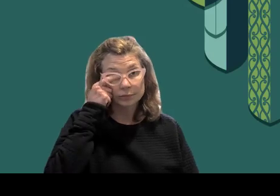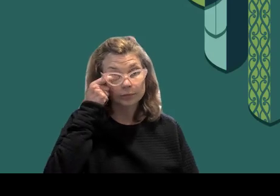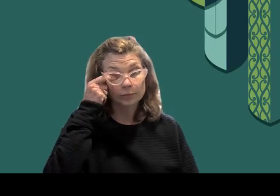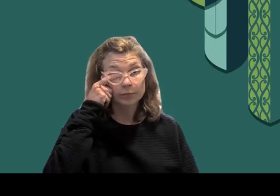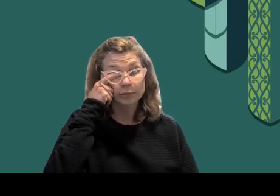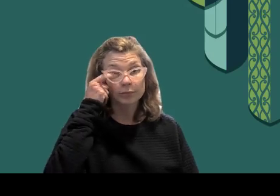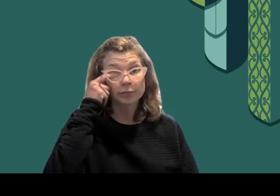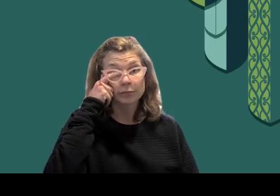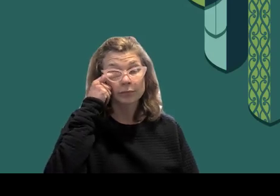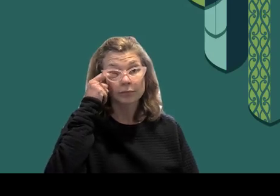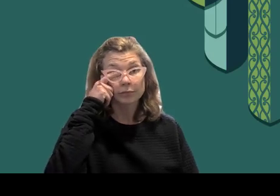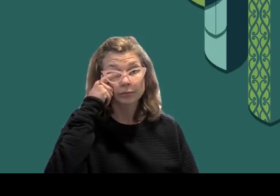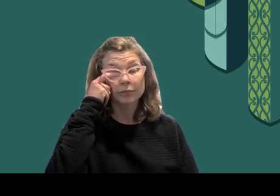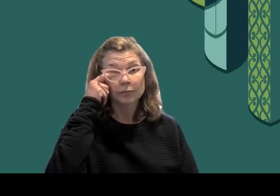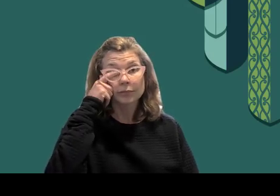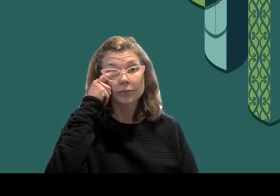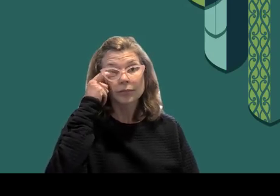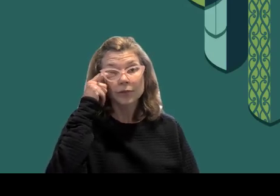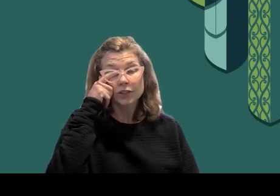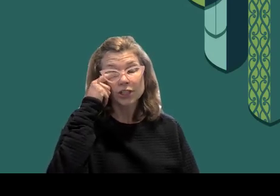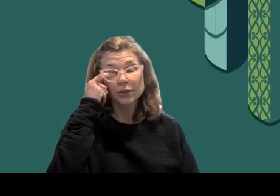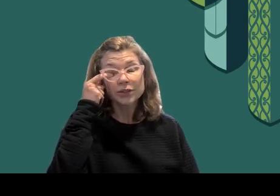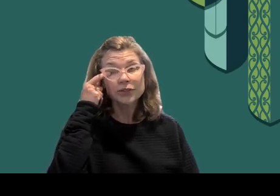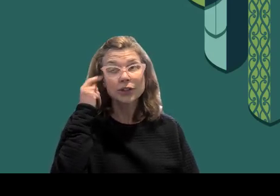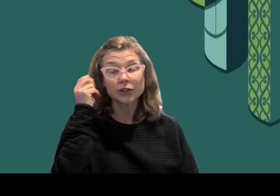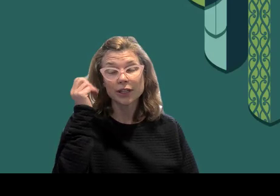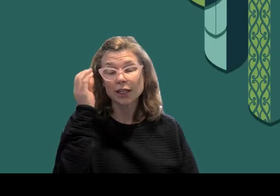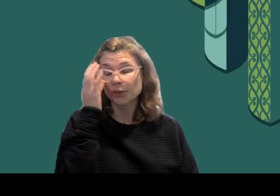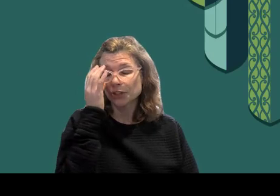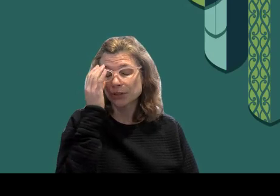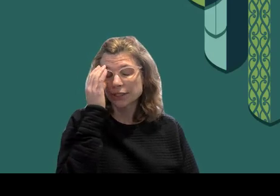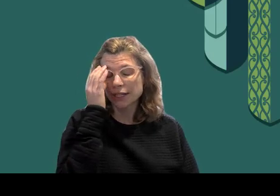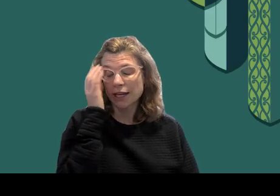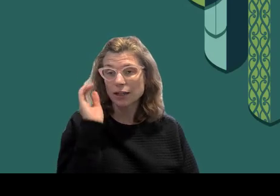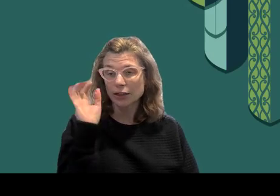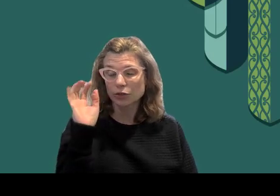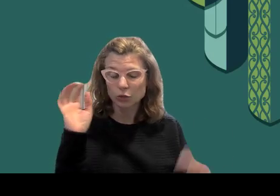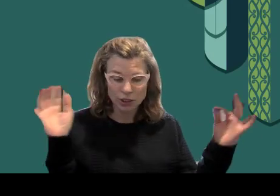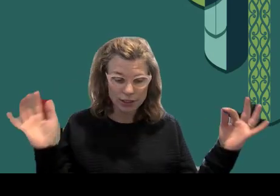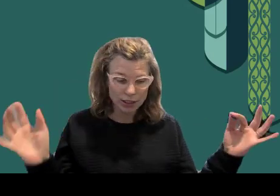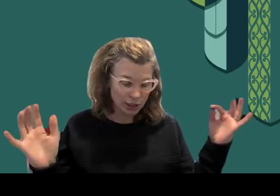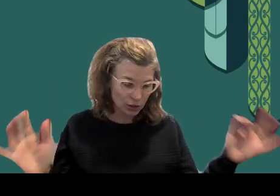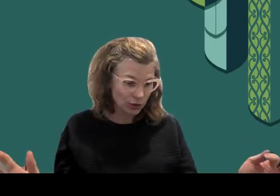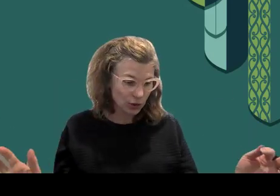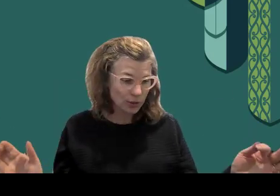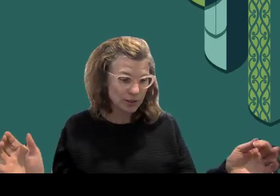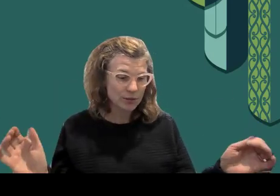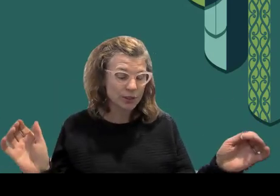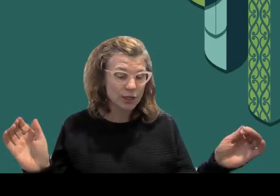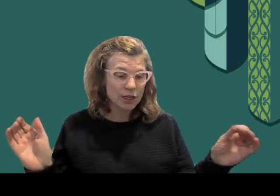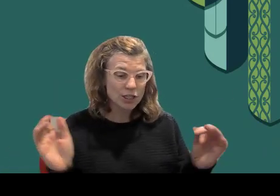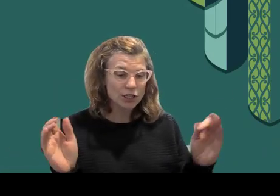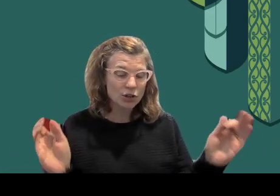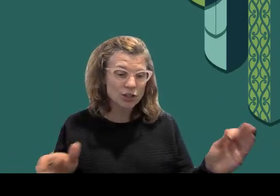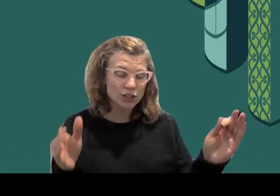because that is what will carry the mahi through. Jenny was very good at that. Like when she was when she's leading learning huis and so